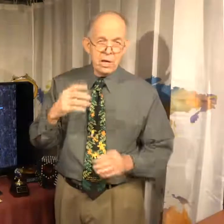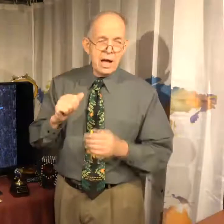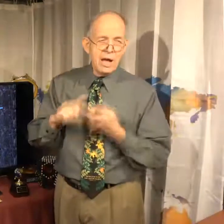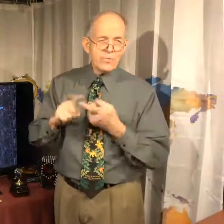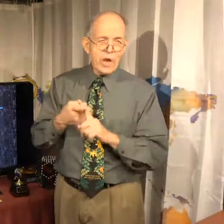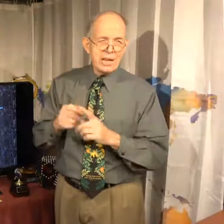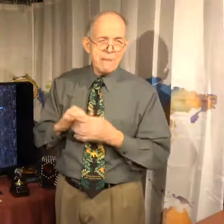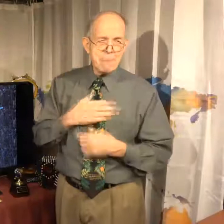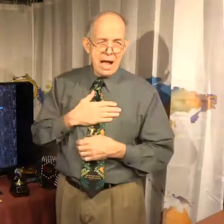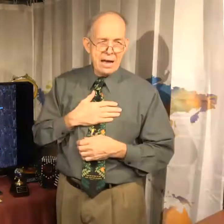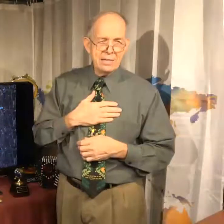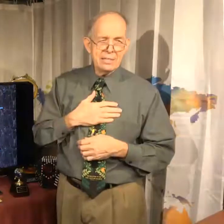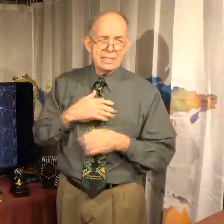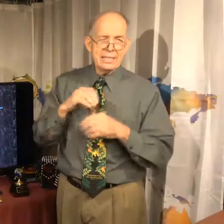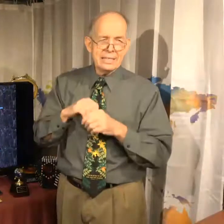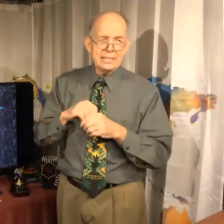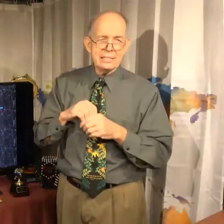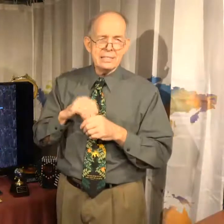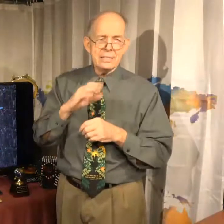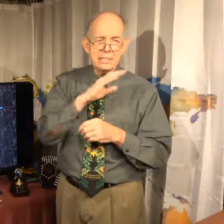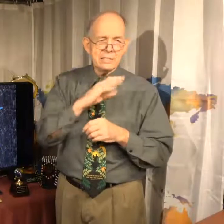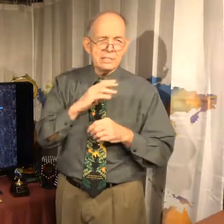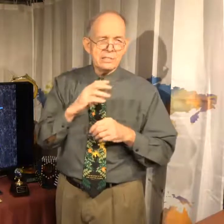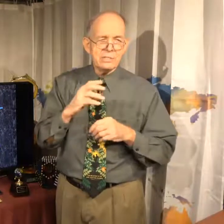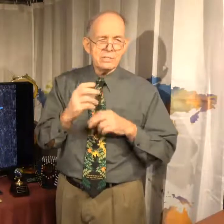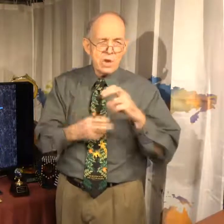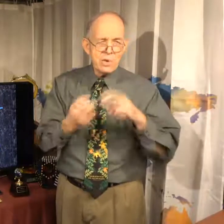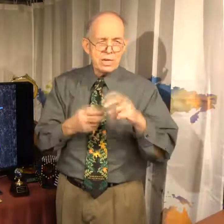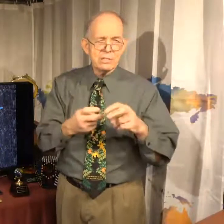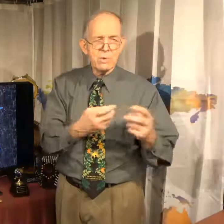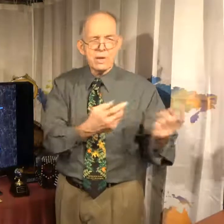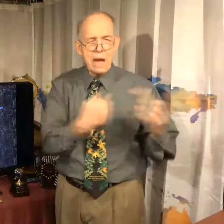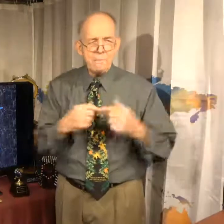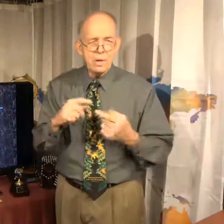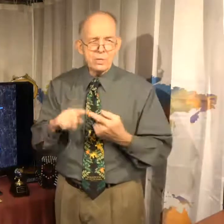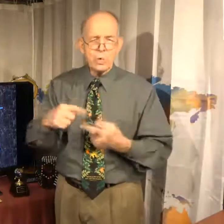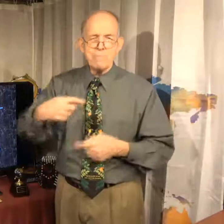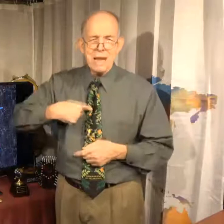A friend of mine in the theory would come to me,